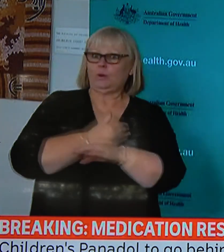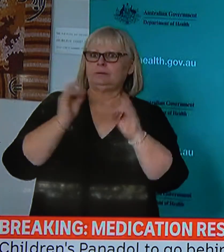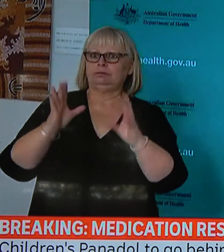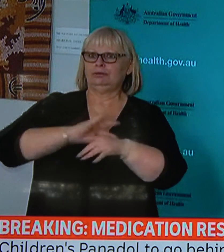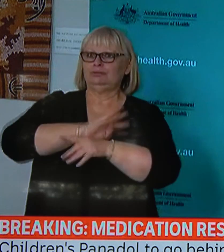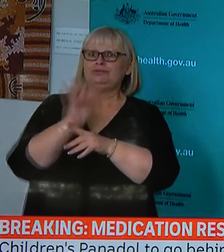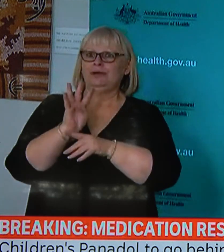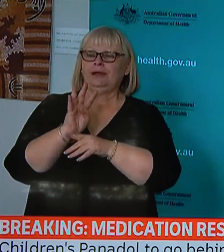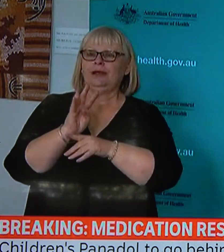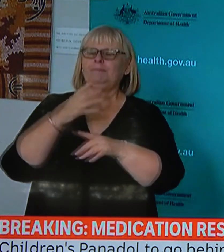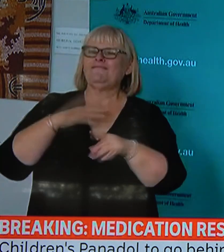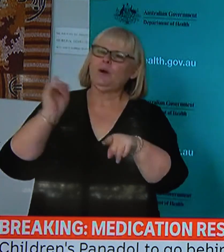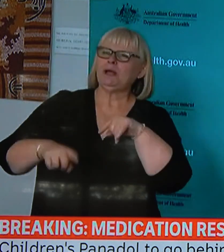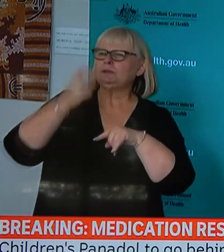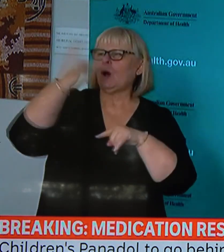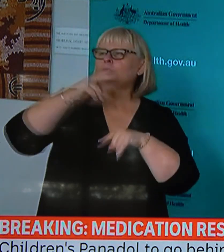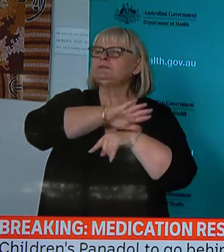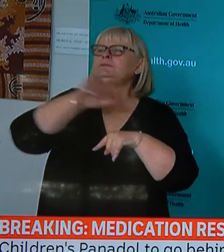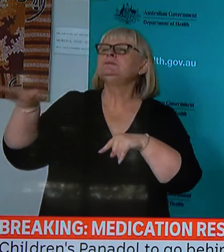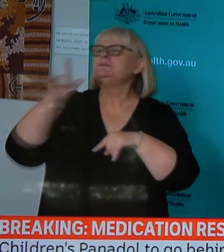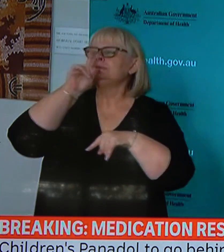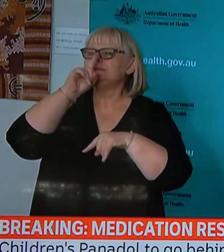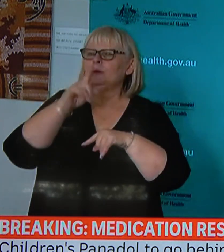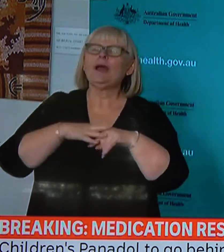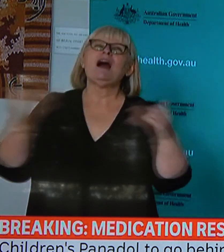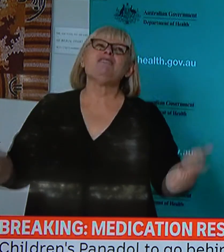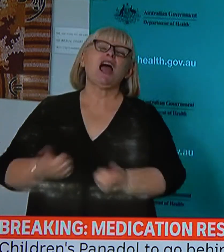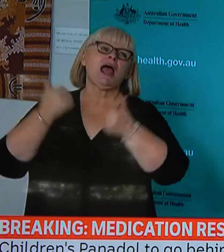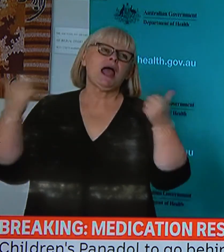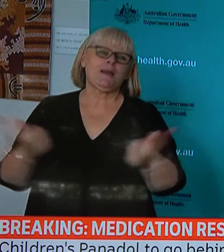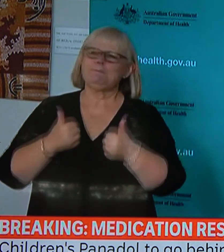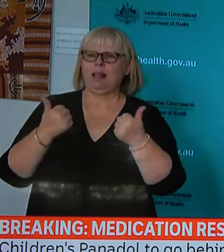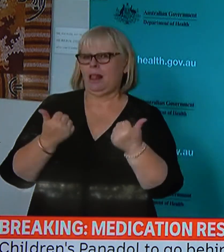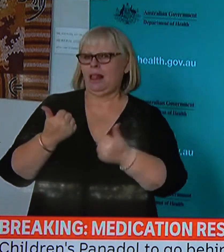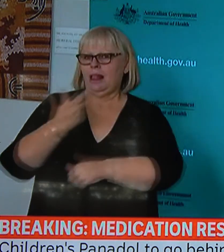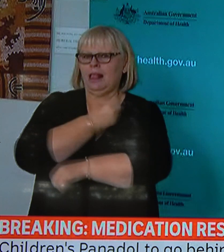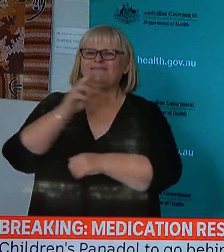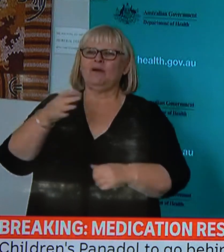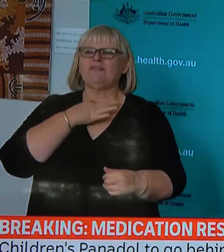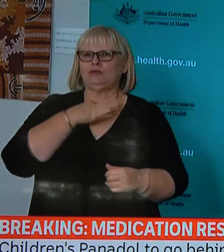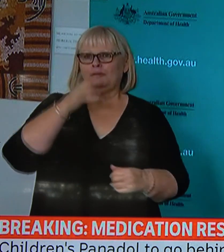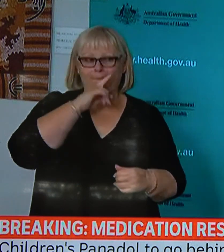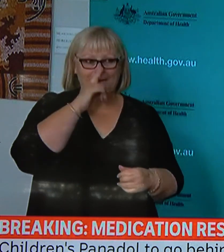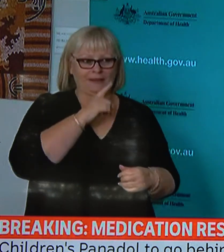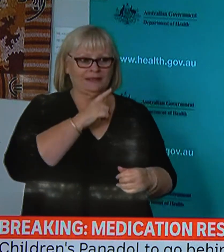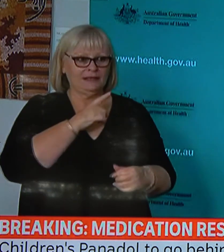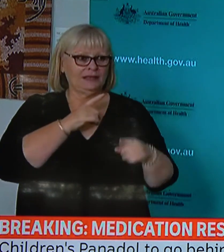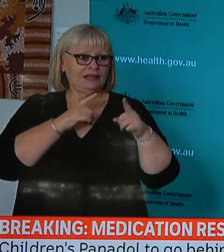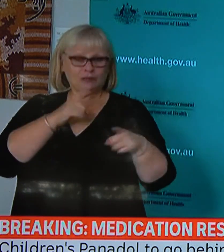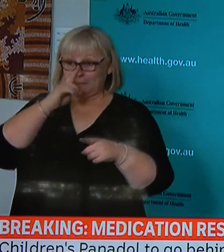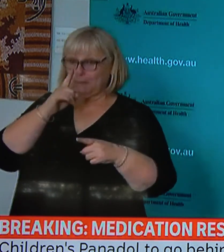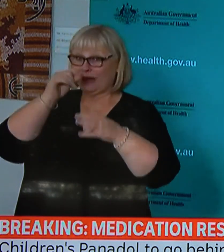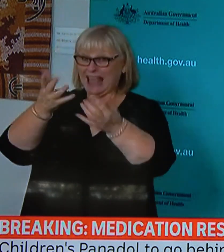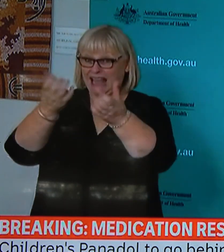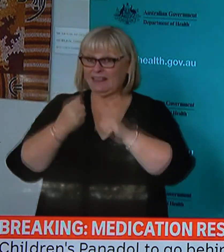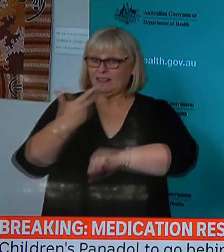and particularly for the most vulnerable people. We have ample supplies for vulnerable people in particular. Get the